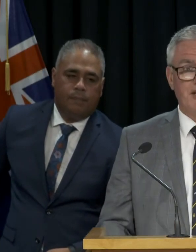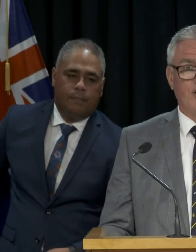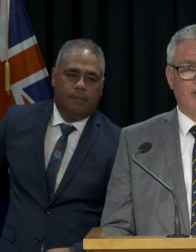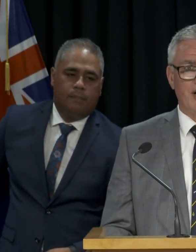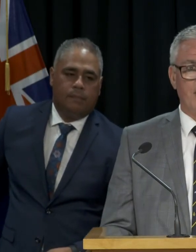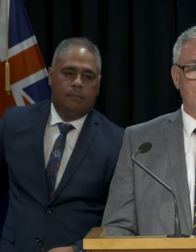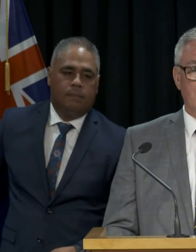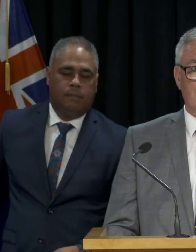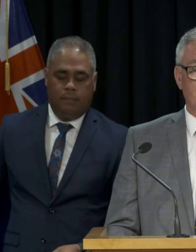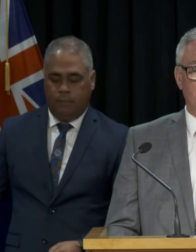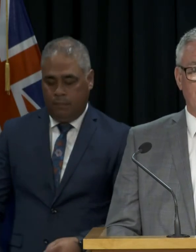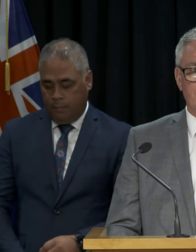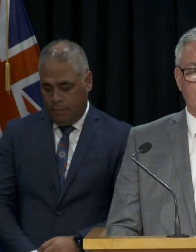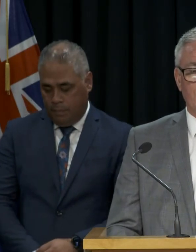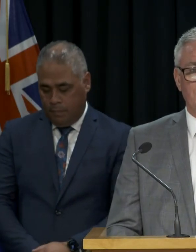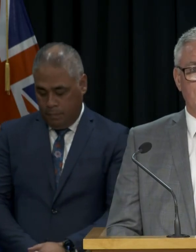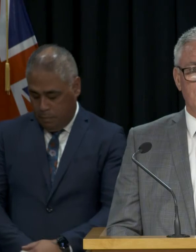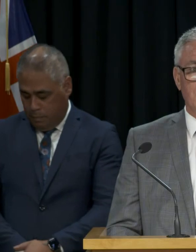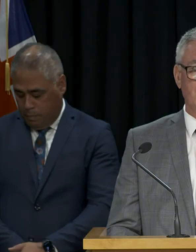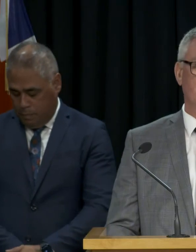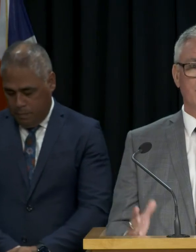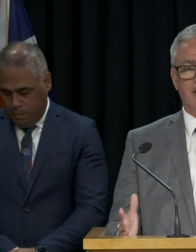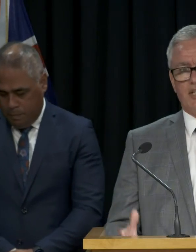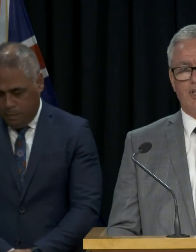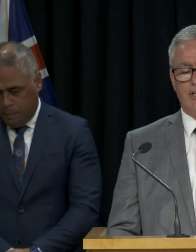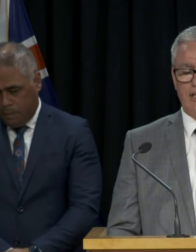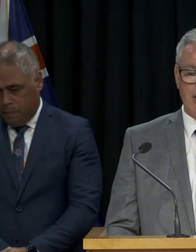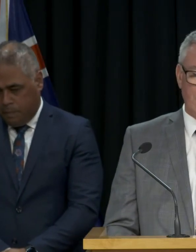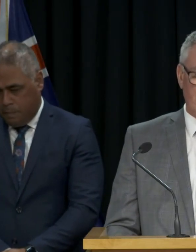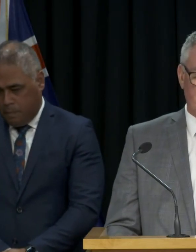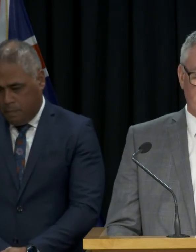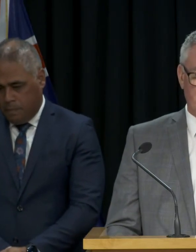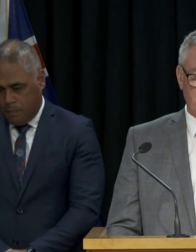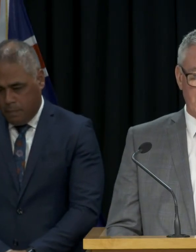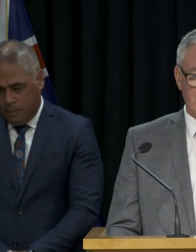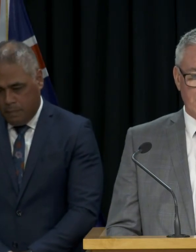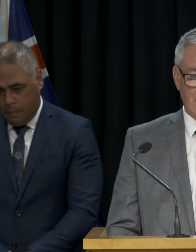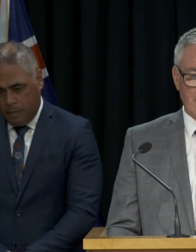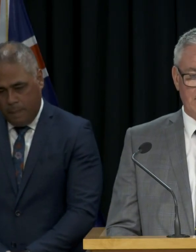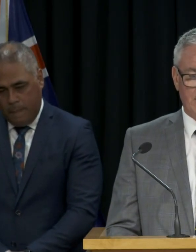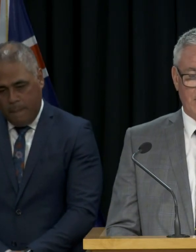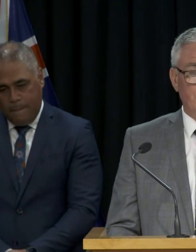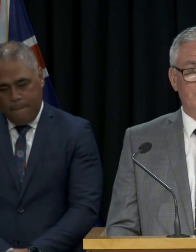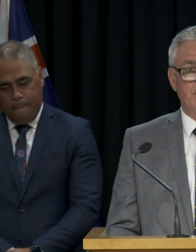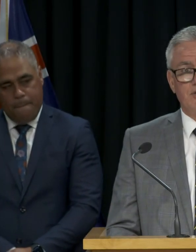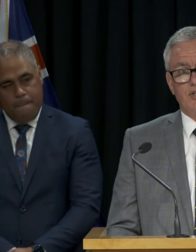had to make on my own and to wait until after the election. The election has been,